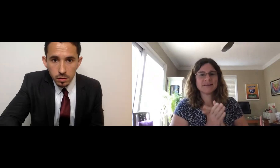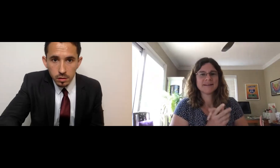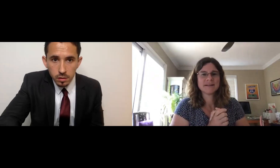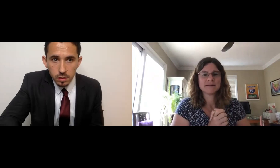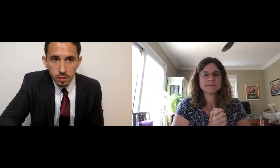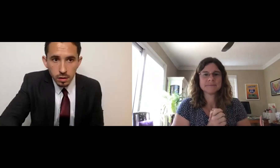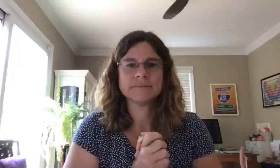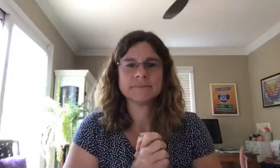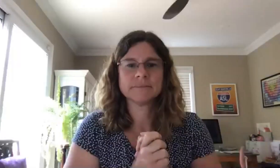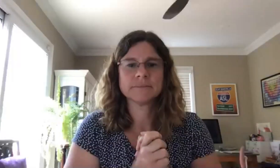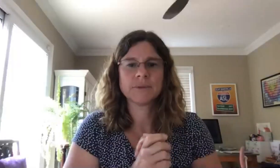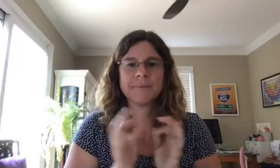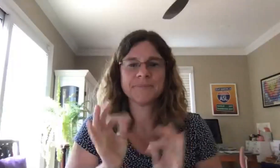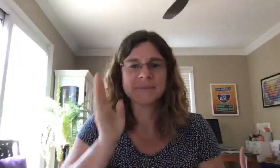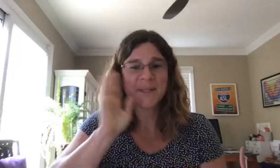Hello.